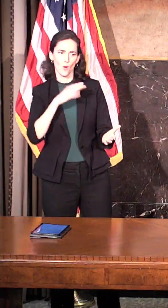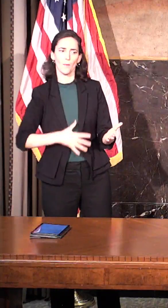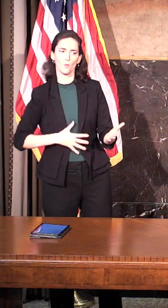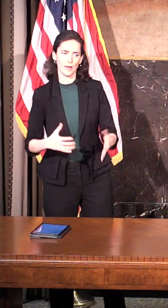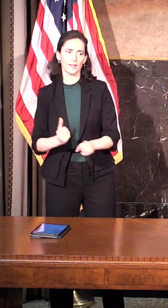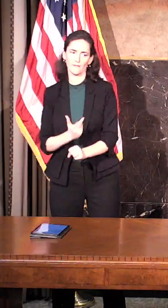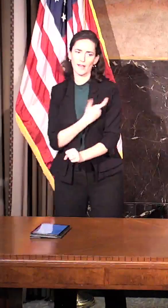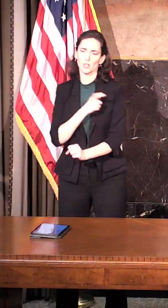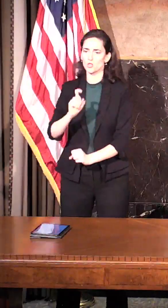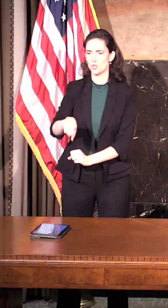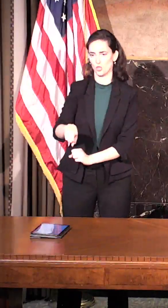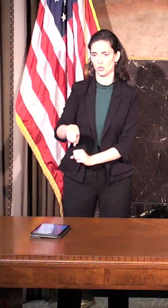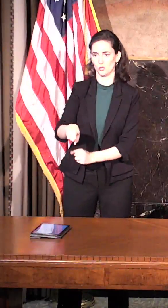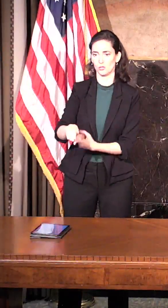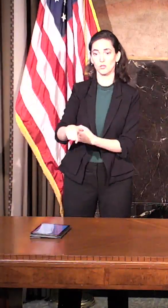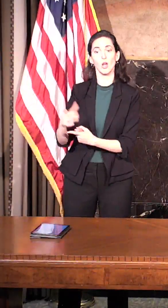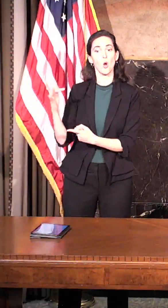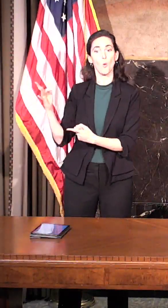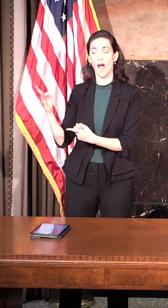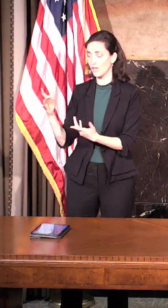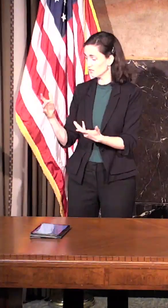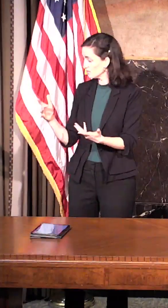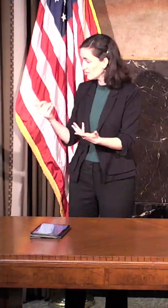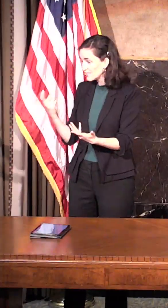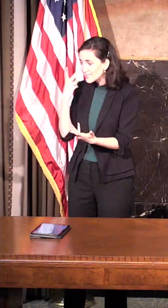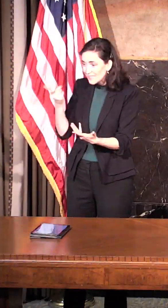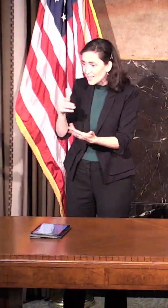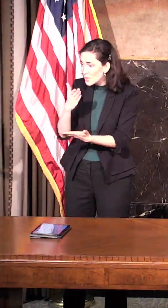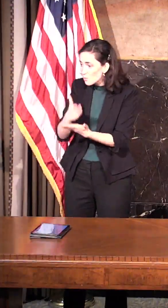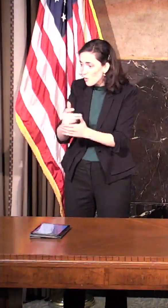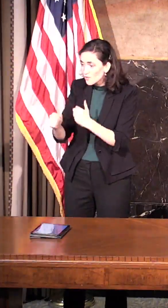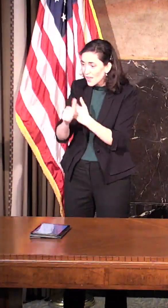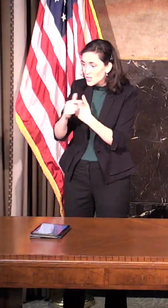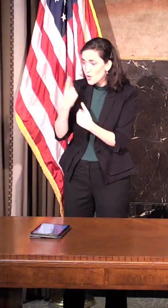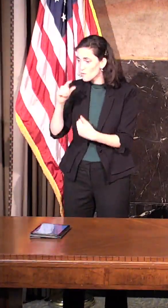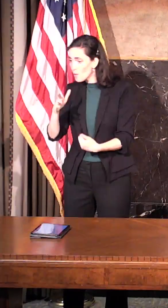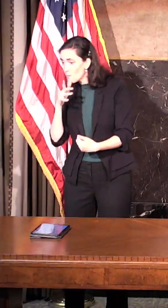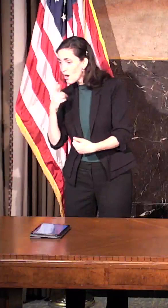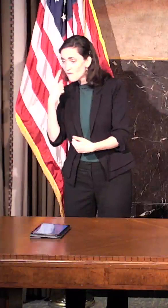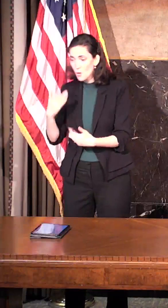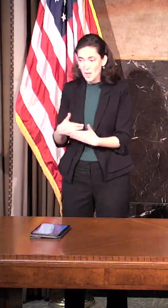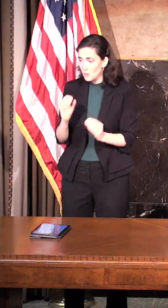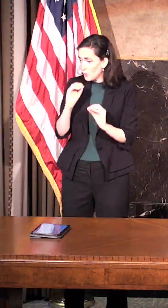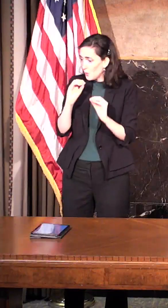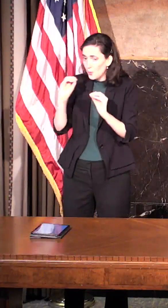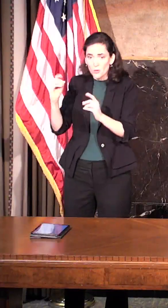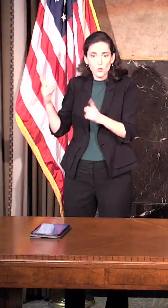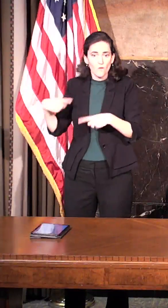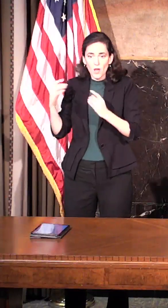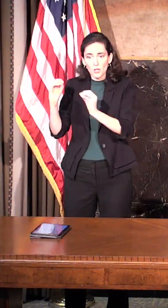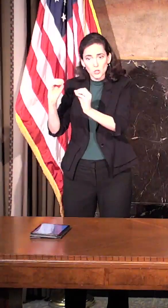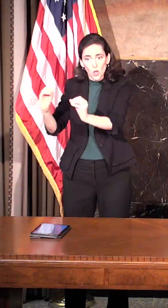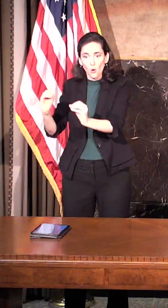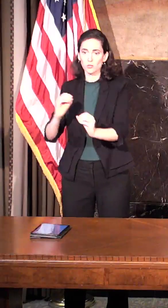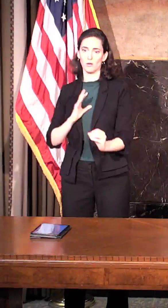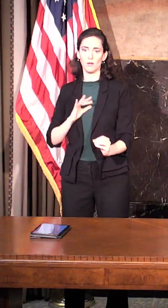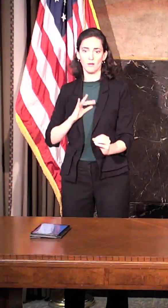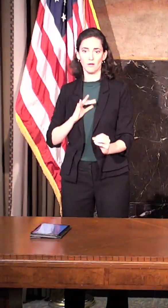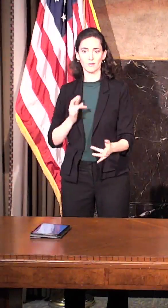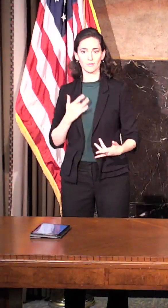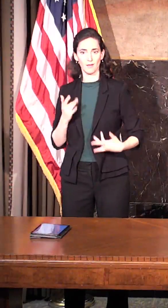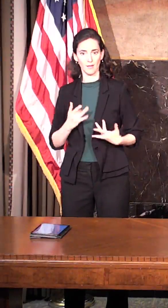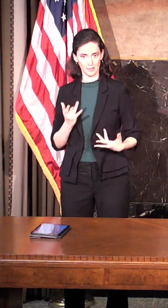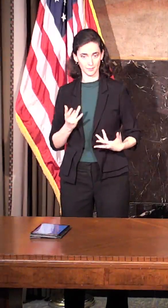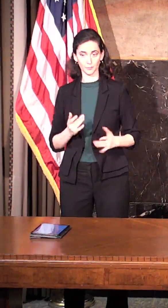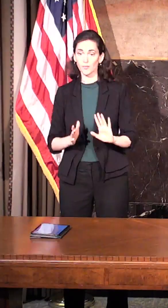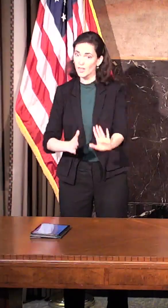because there has been no suggestion that it's at all dangerous to either mom or baby. So that's really encouraging. I'll tell you on